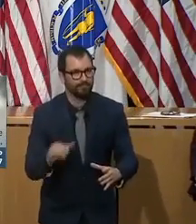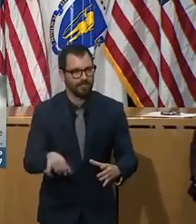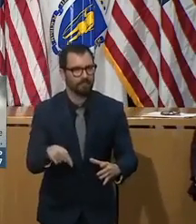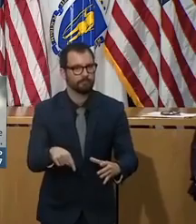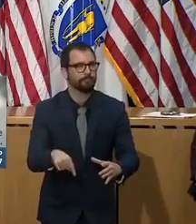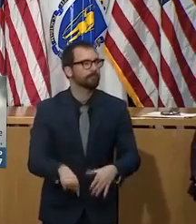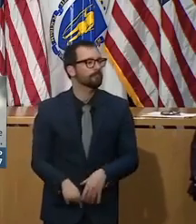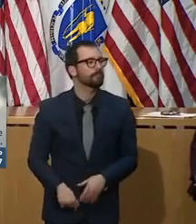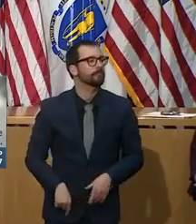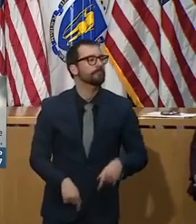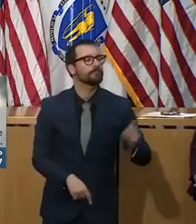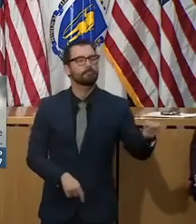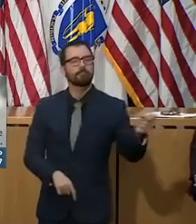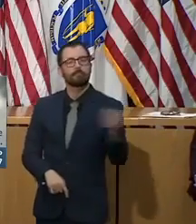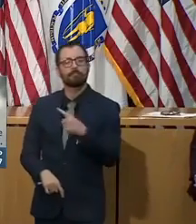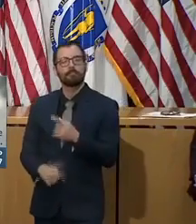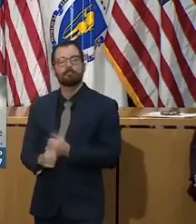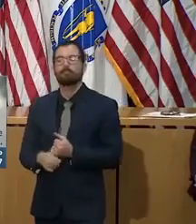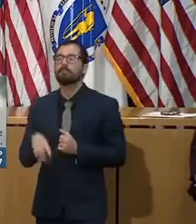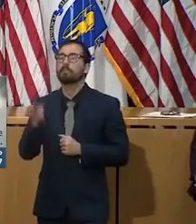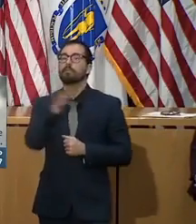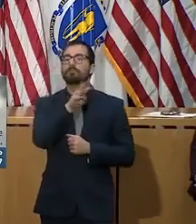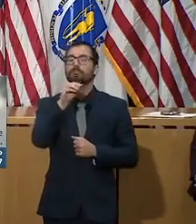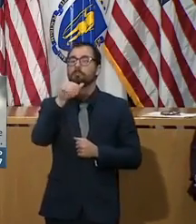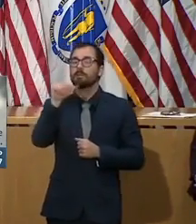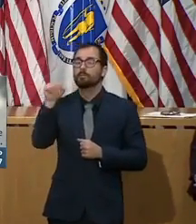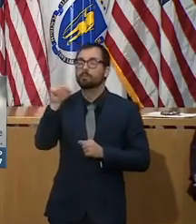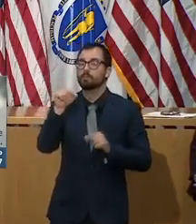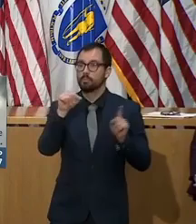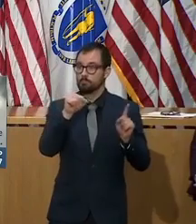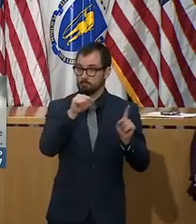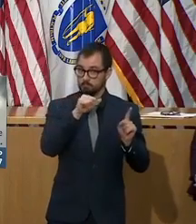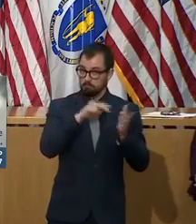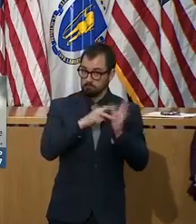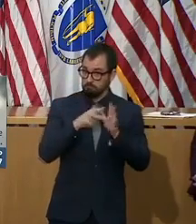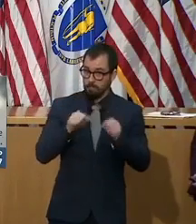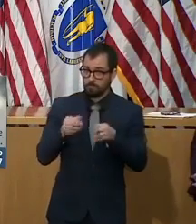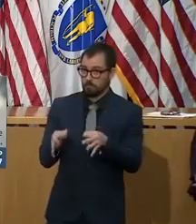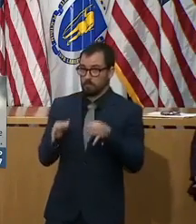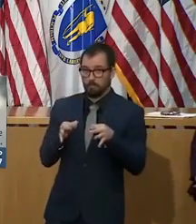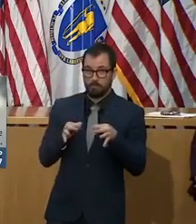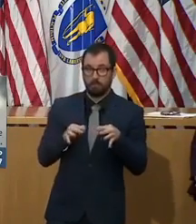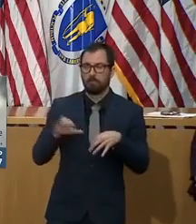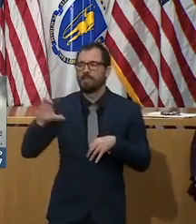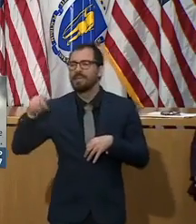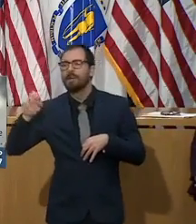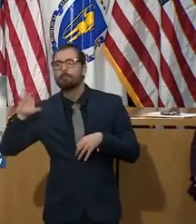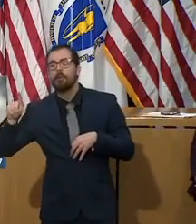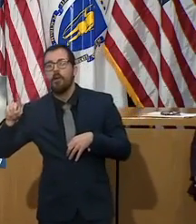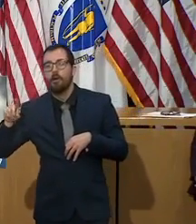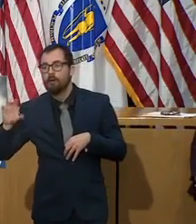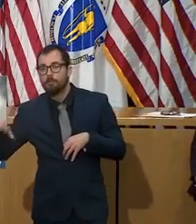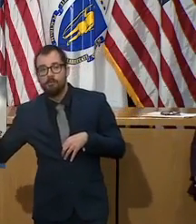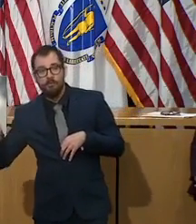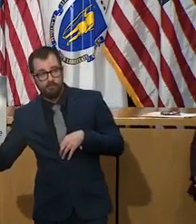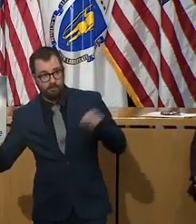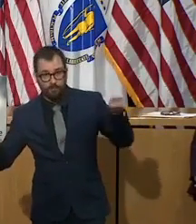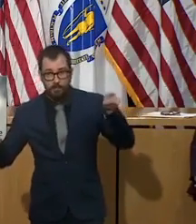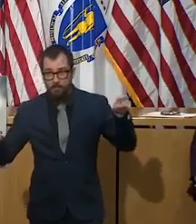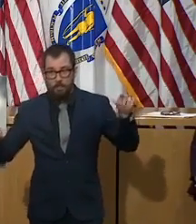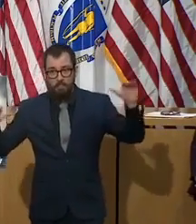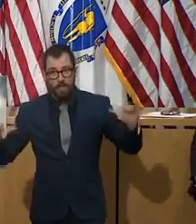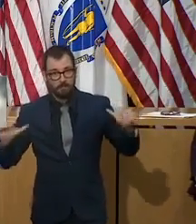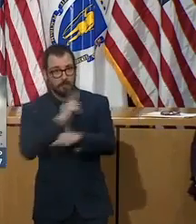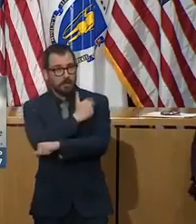Western Massachusetts, we were seeing downward trends for at least the last couple of days. You know, we're a pretty small